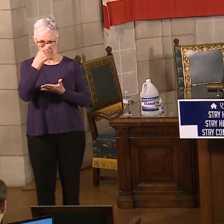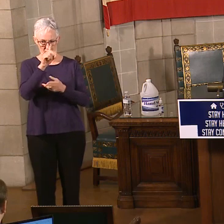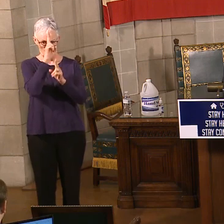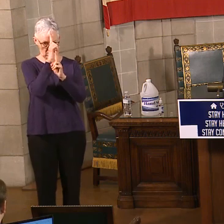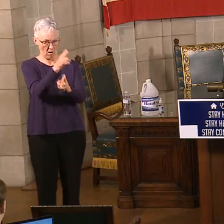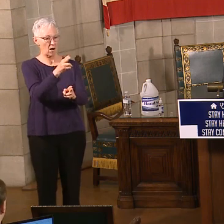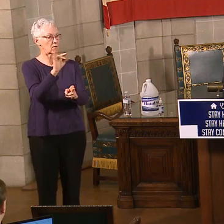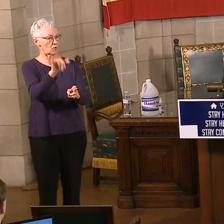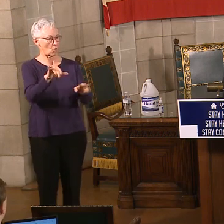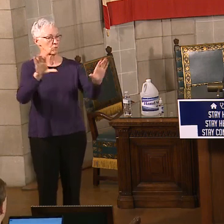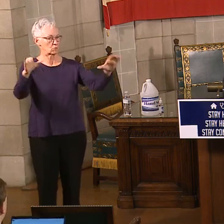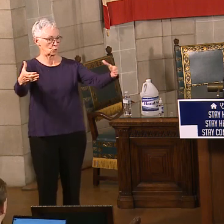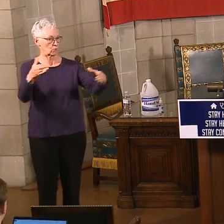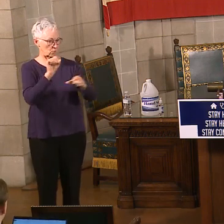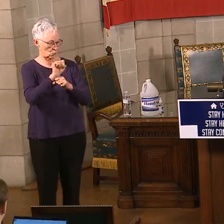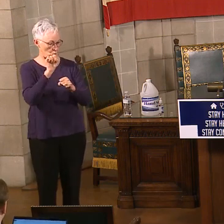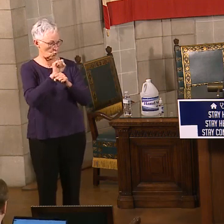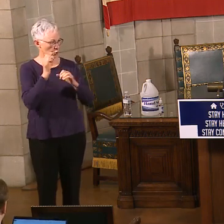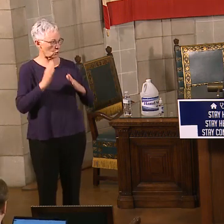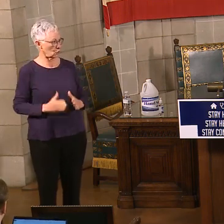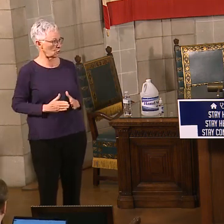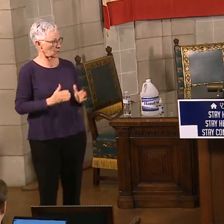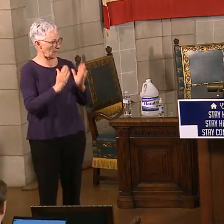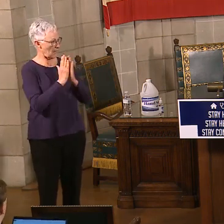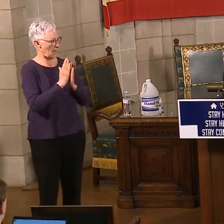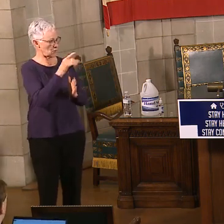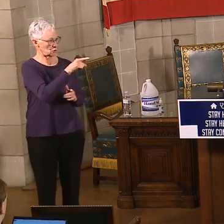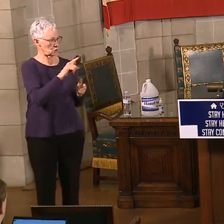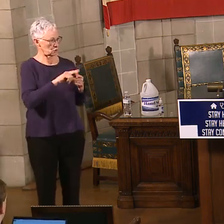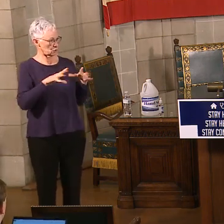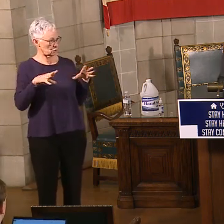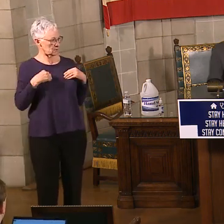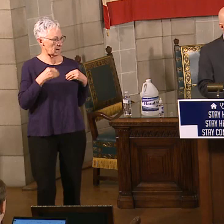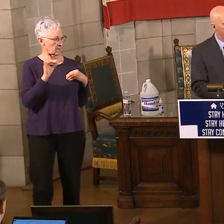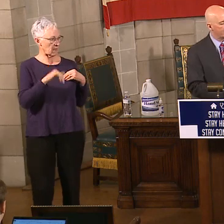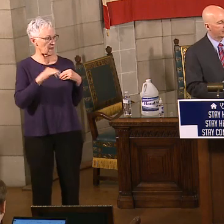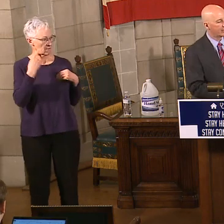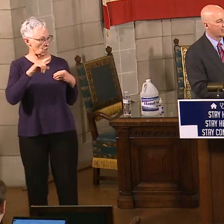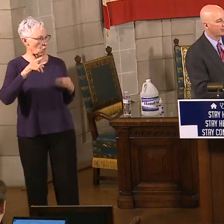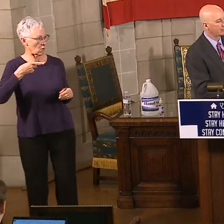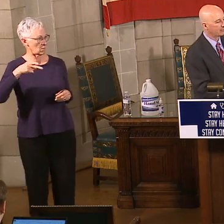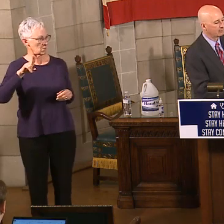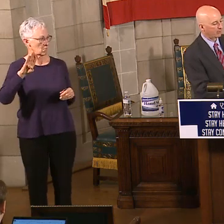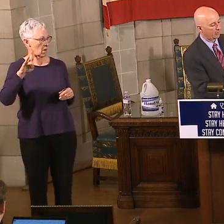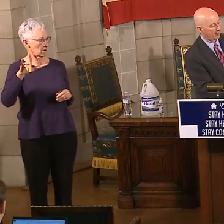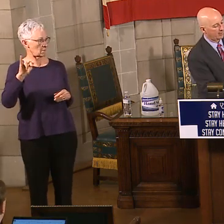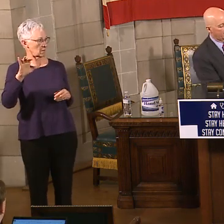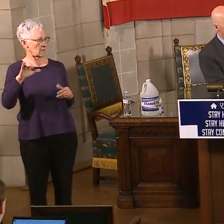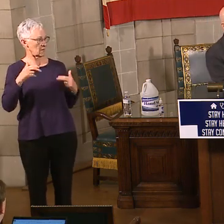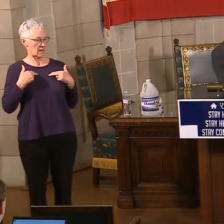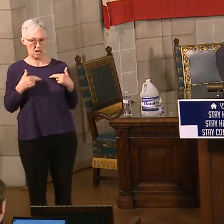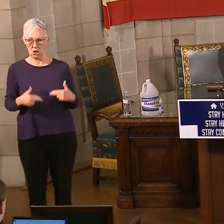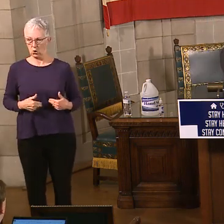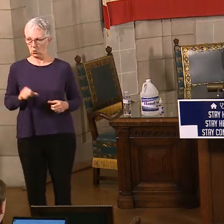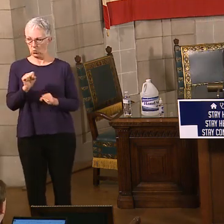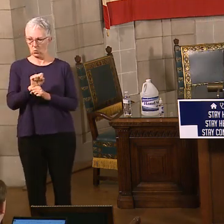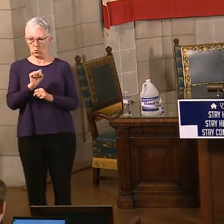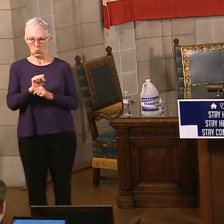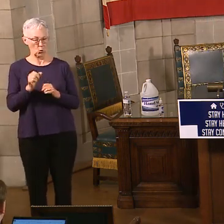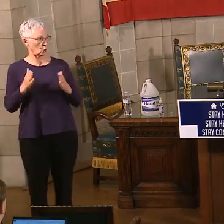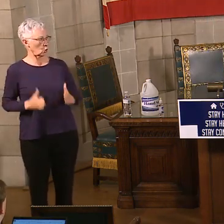on behalf of our public health workers. Come on up right here, and I'll give it to you right here.